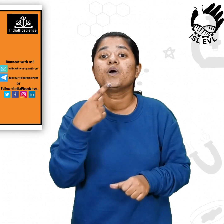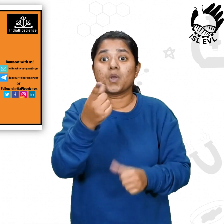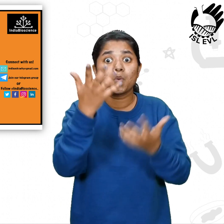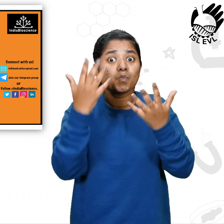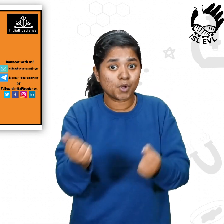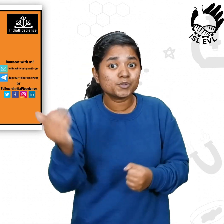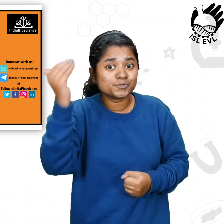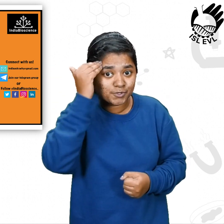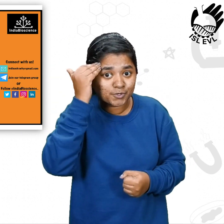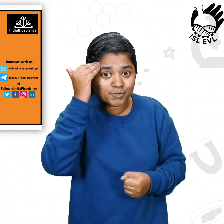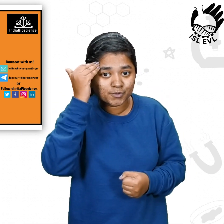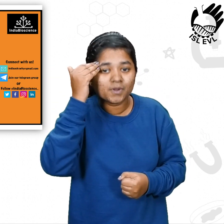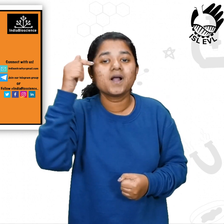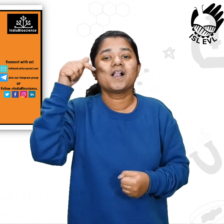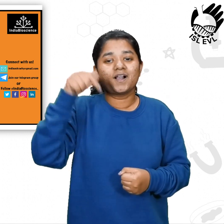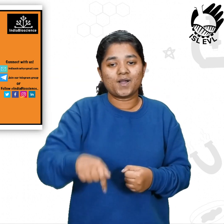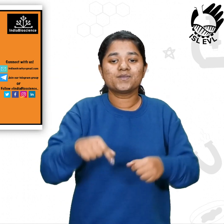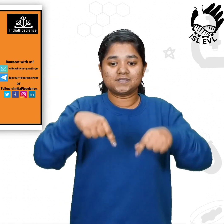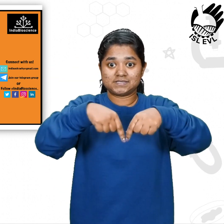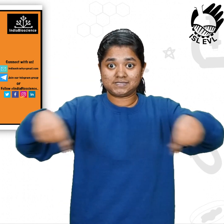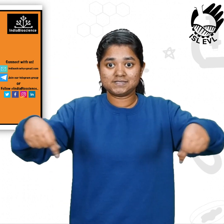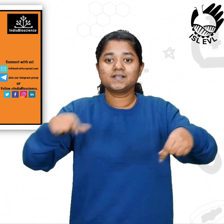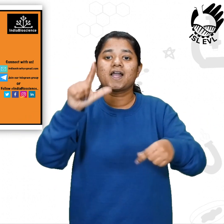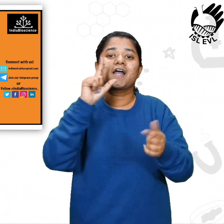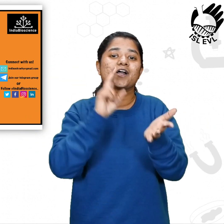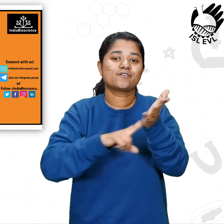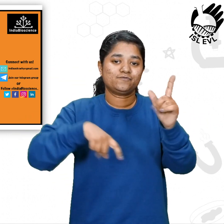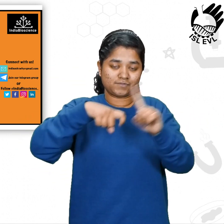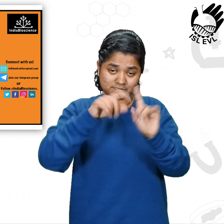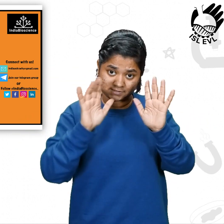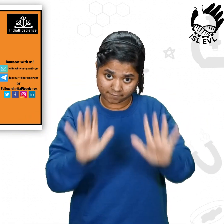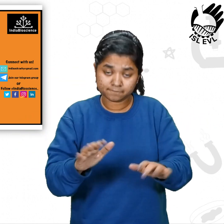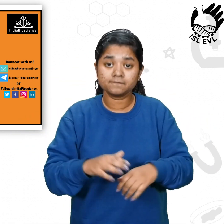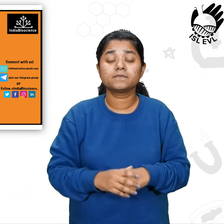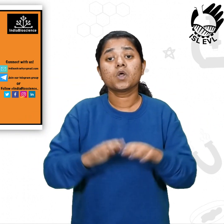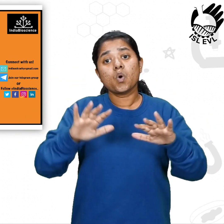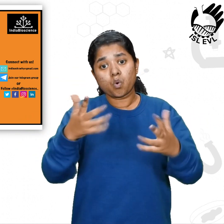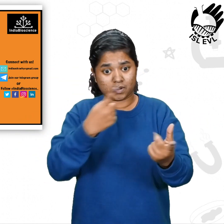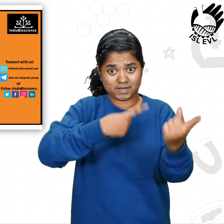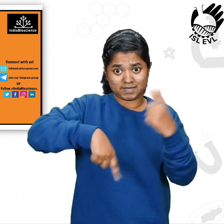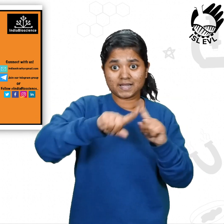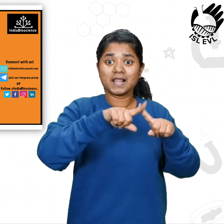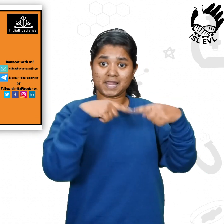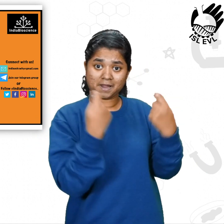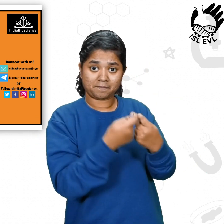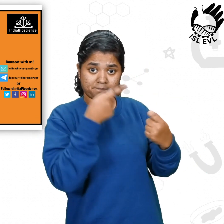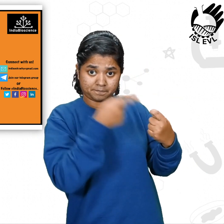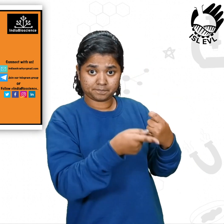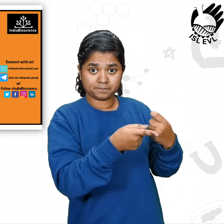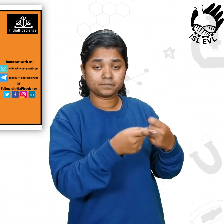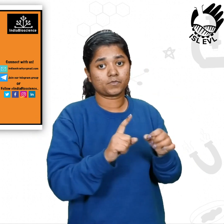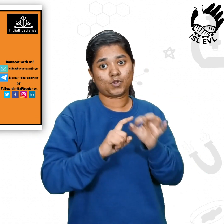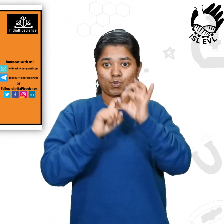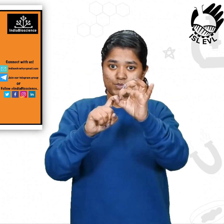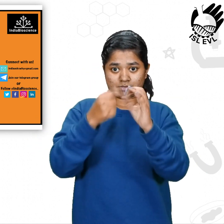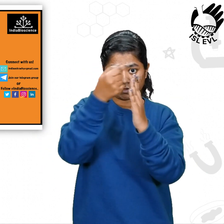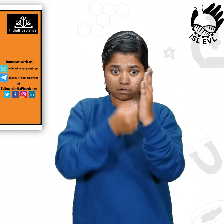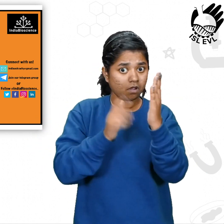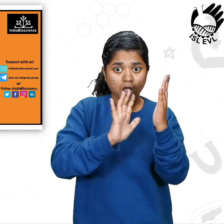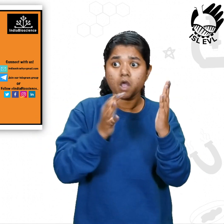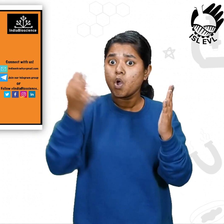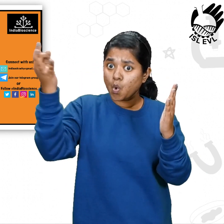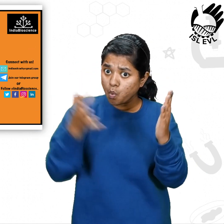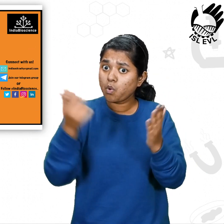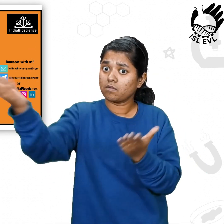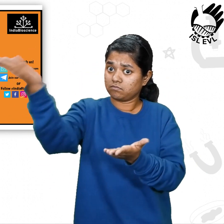their profile. The link is in the show notes. Or if you have any questions that you would want Utsuka and Jigyasa to explore, shoot them away